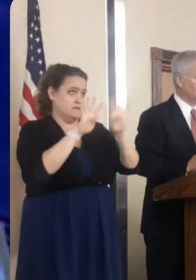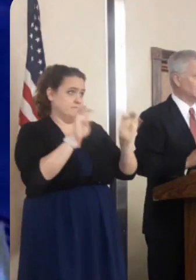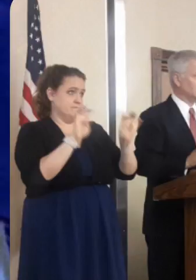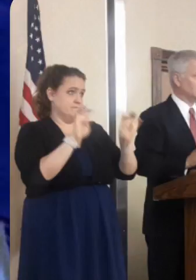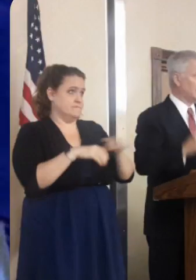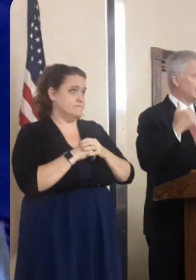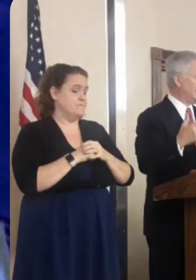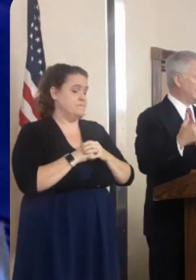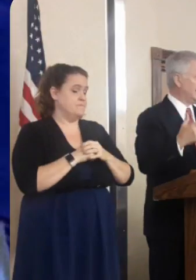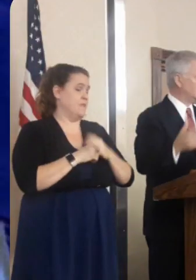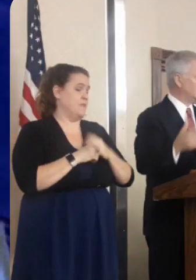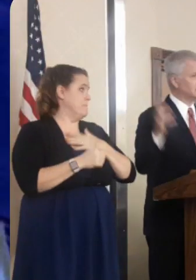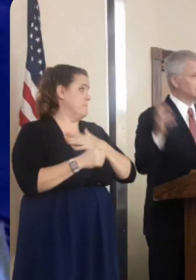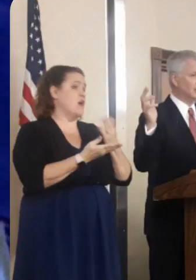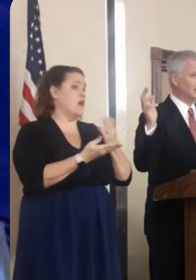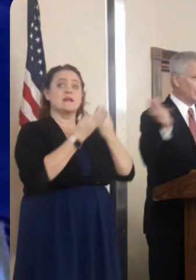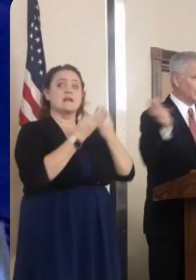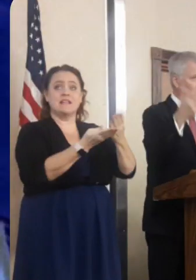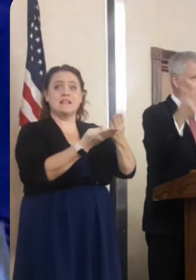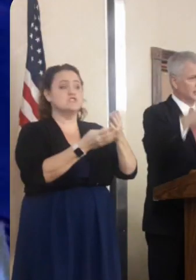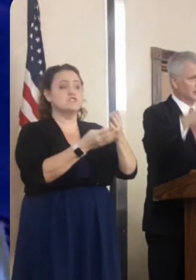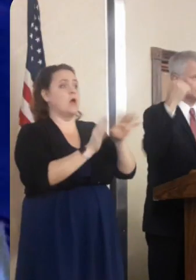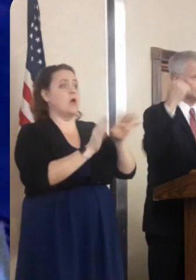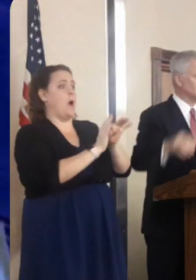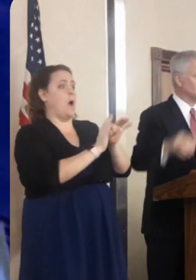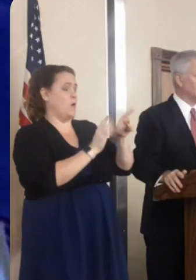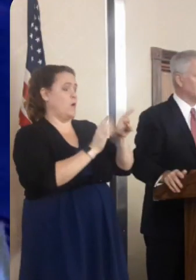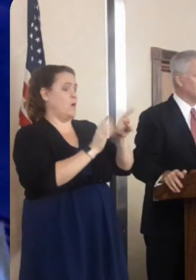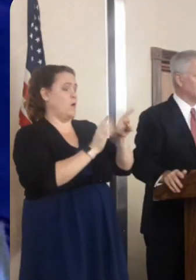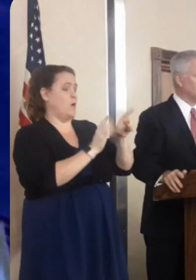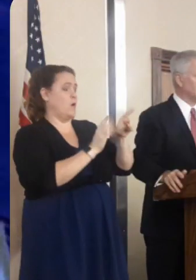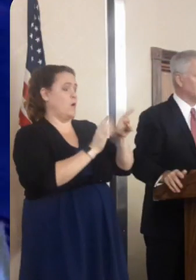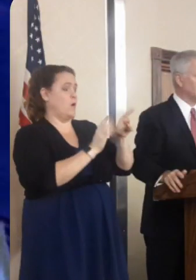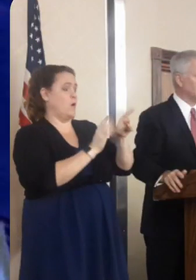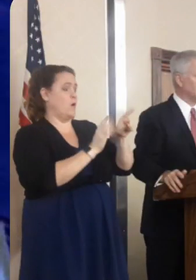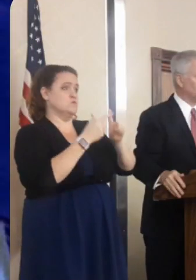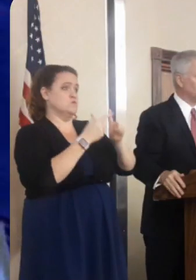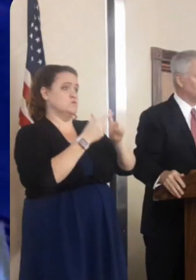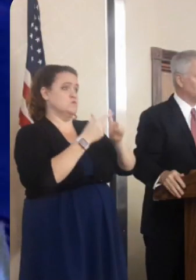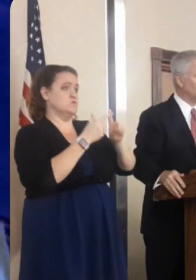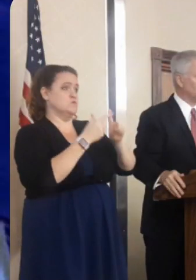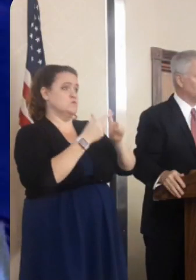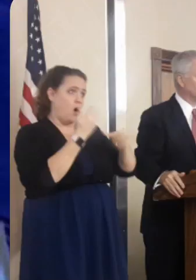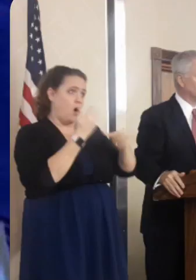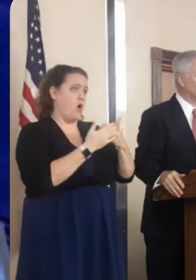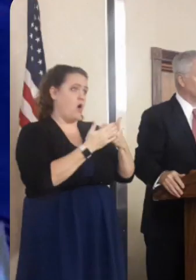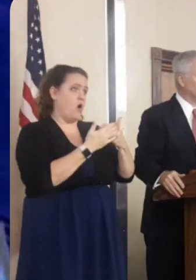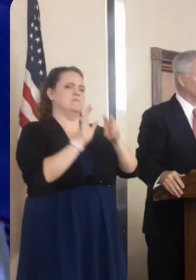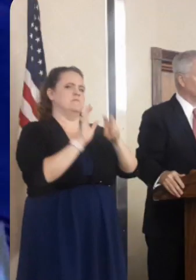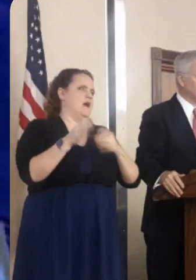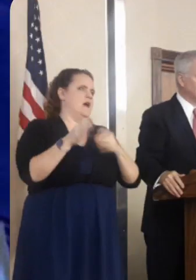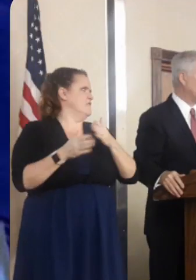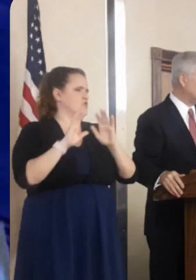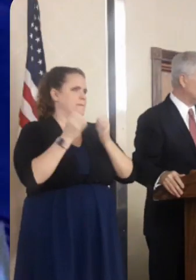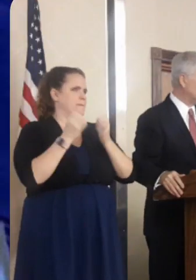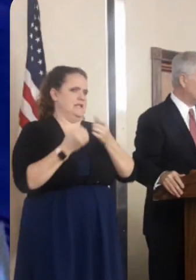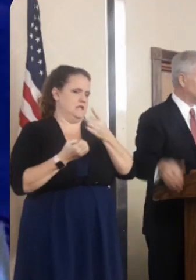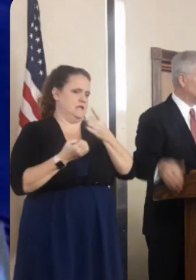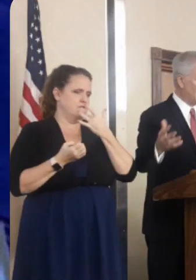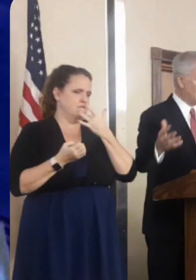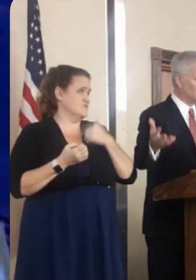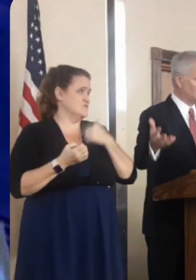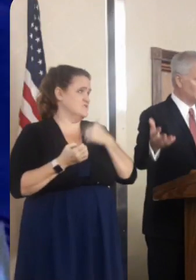my recommendation is appoint him to all 1 and just resign from whatever committees he wants to resign from. It is not my belief that it takes the